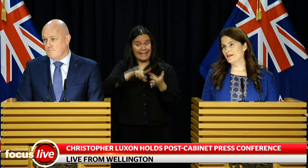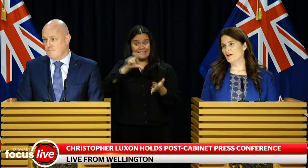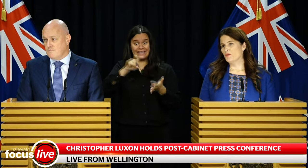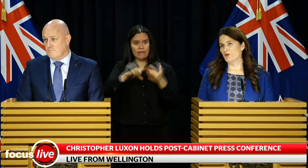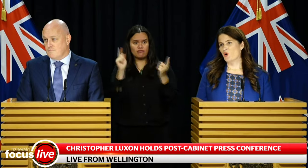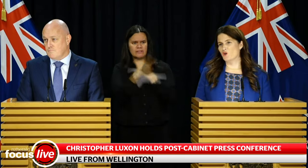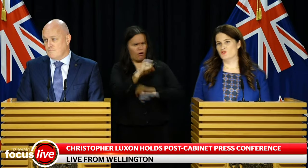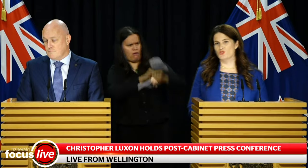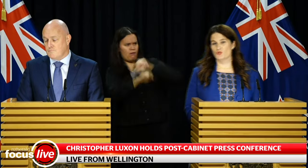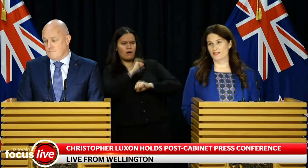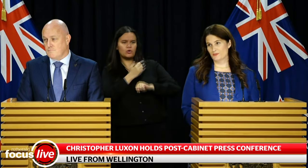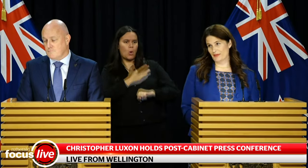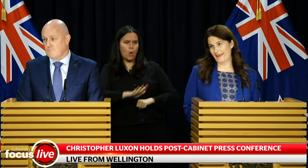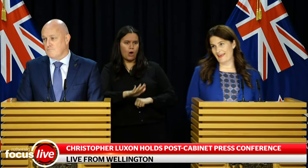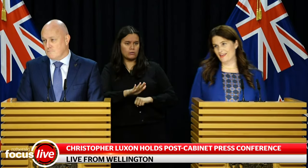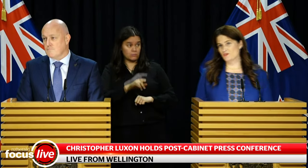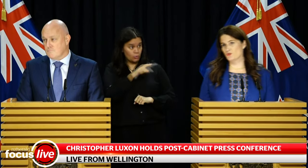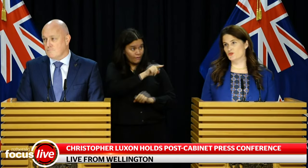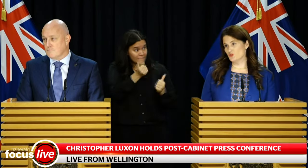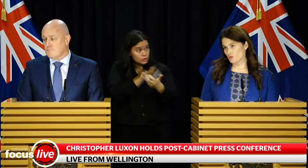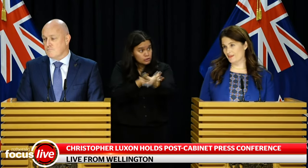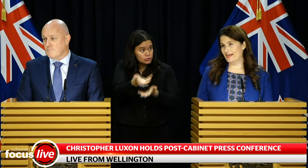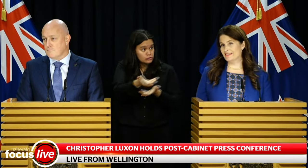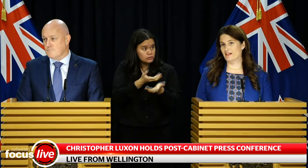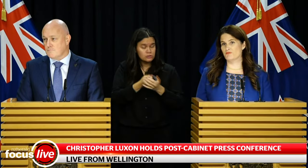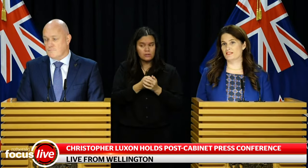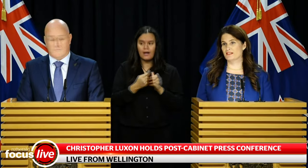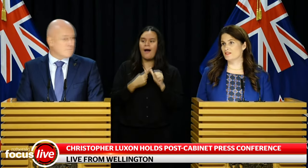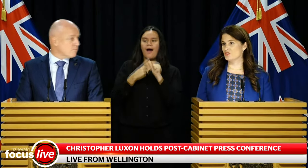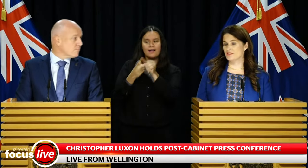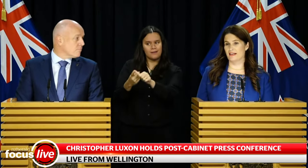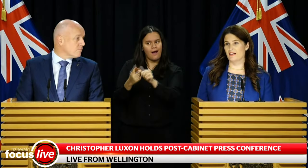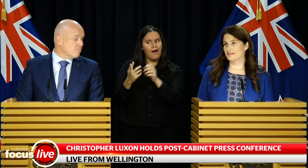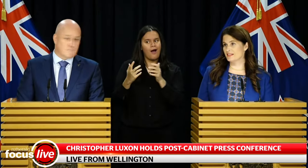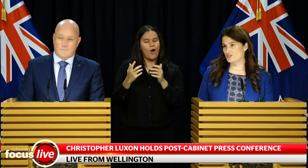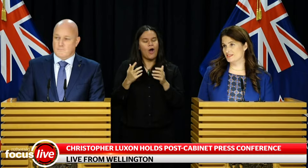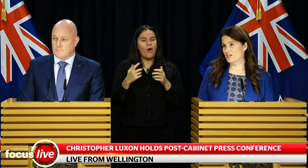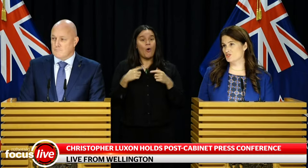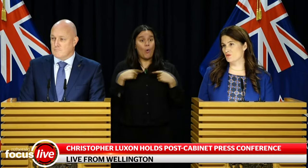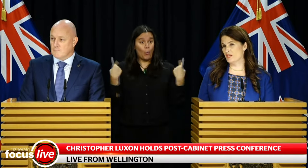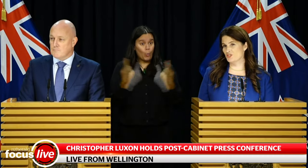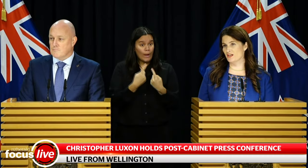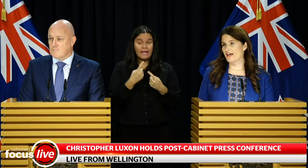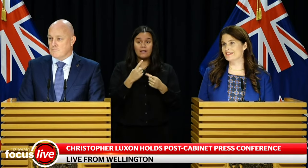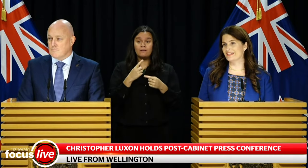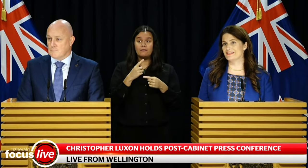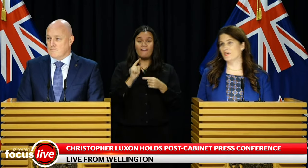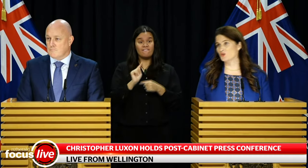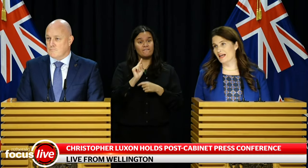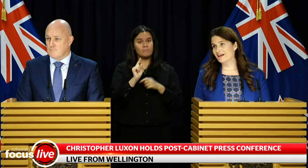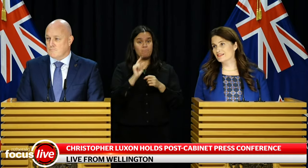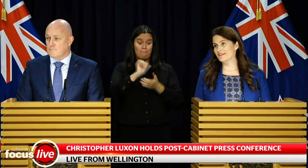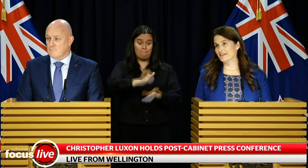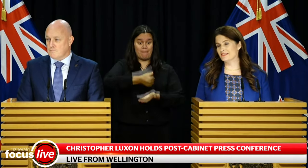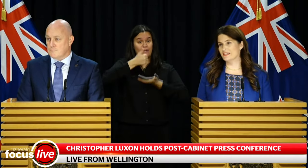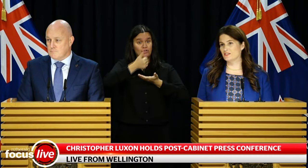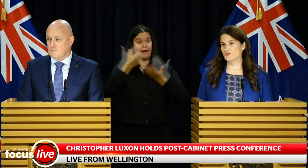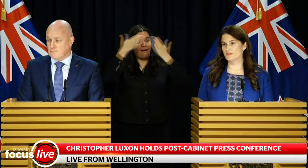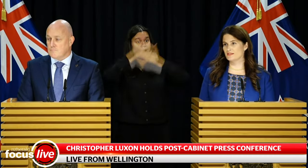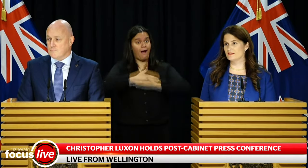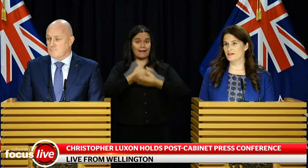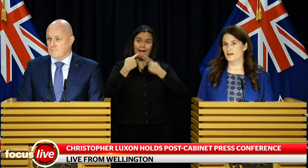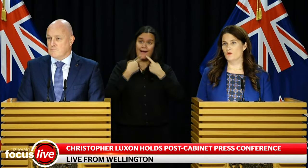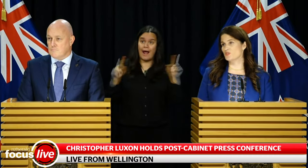way, because the choice we had was to do what the last government did and just announce the legislation on budget night and say good luck to the